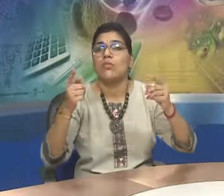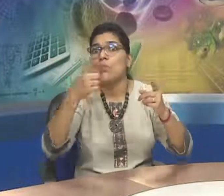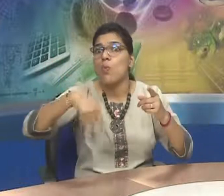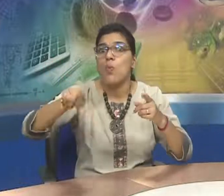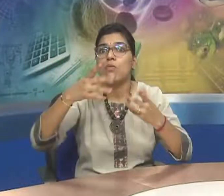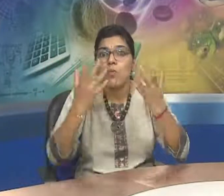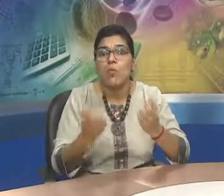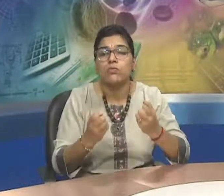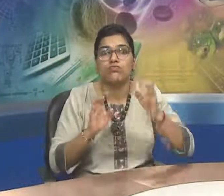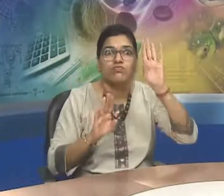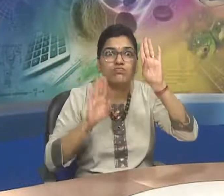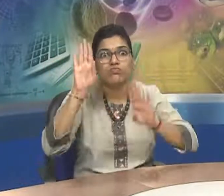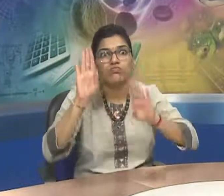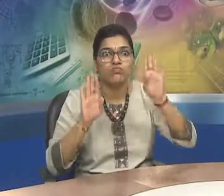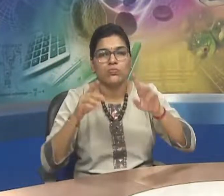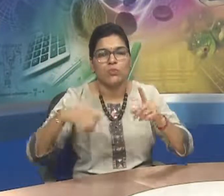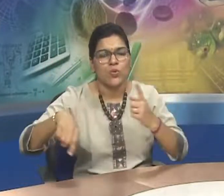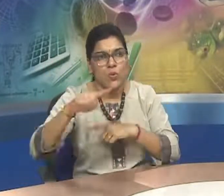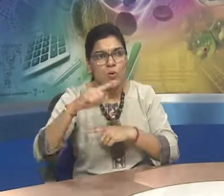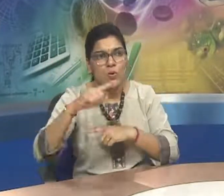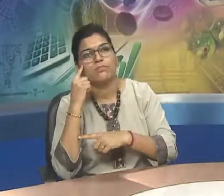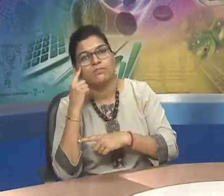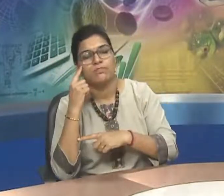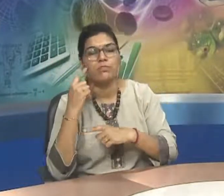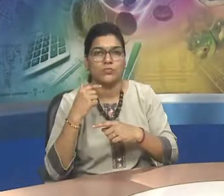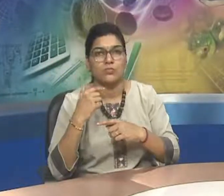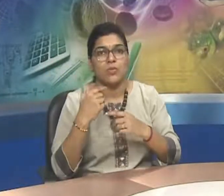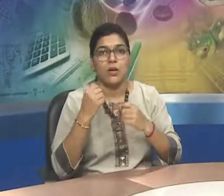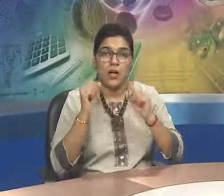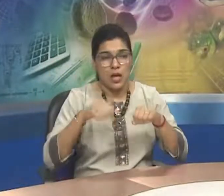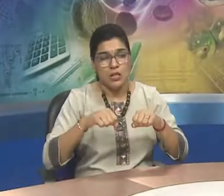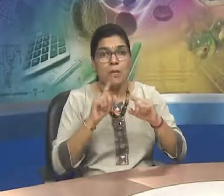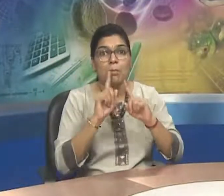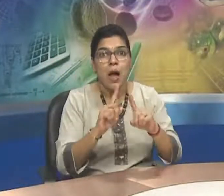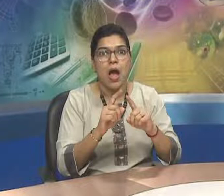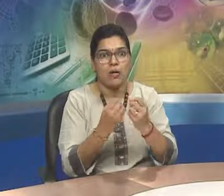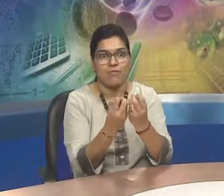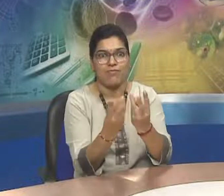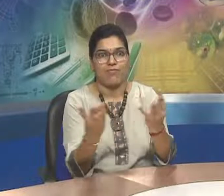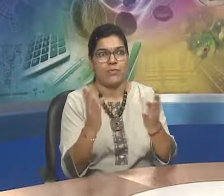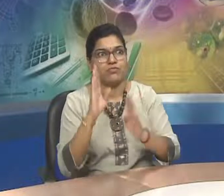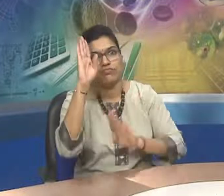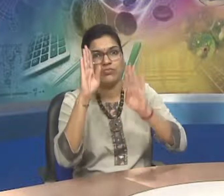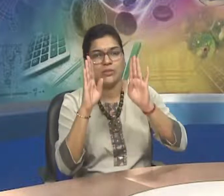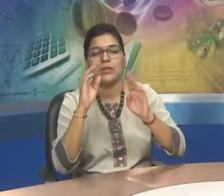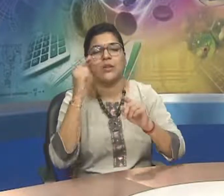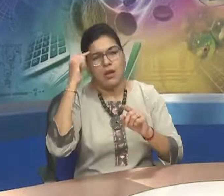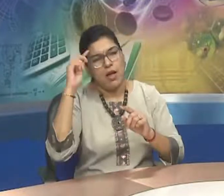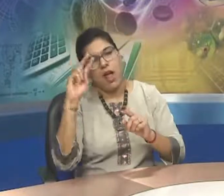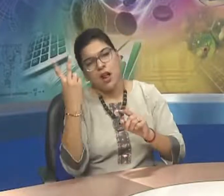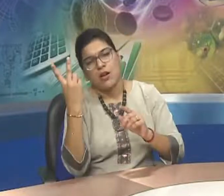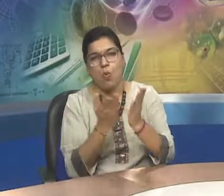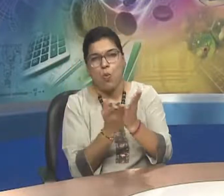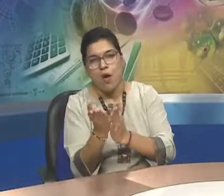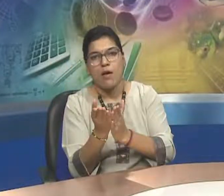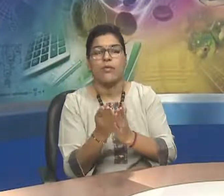something which is random. For example, if there is any auction and there are various